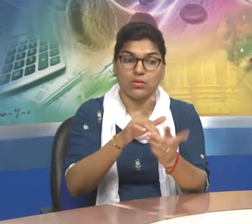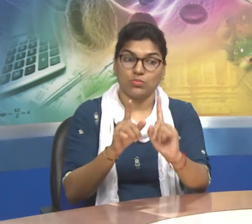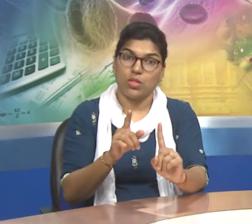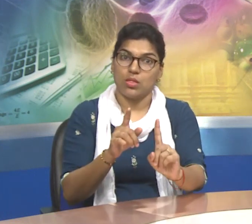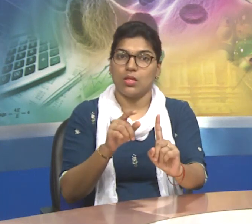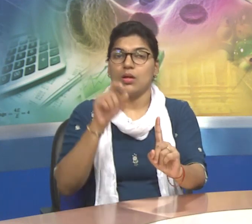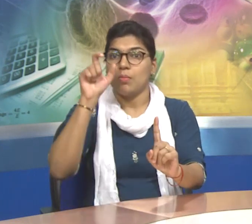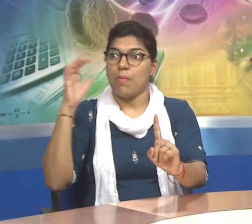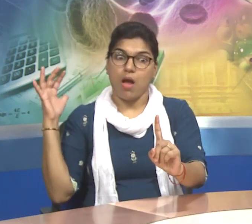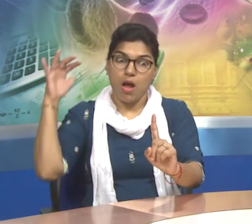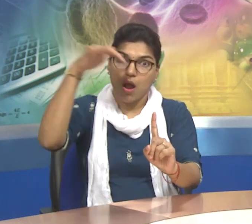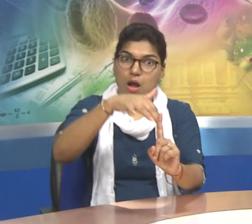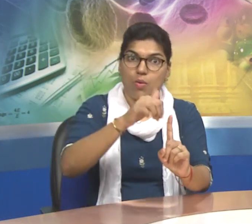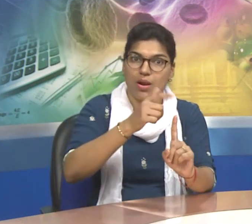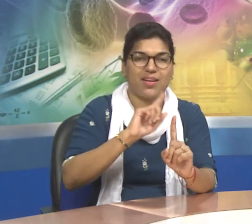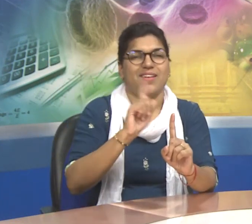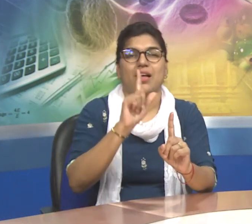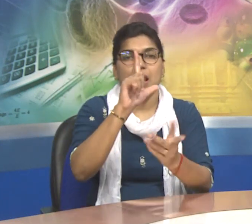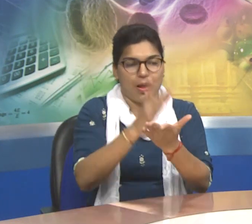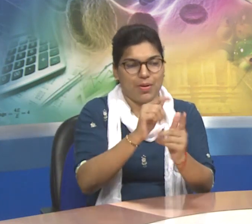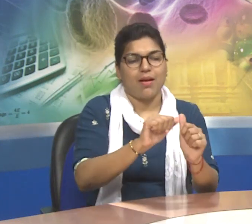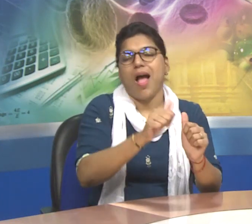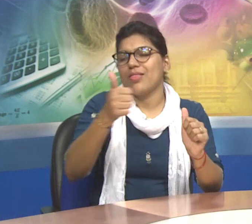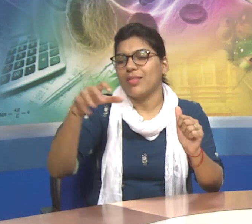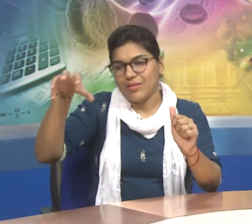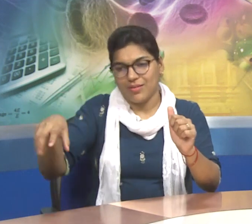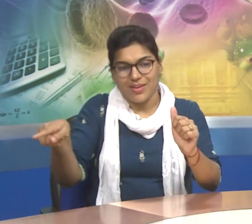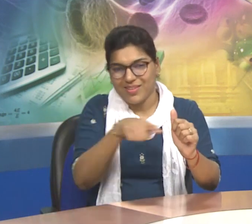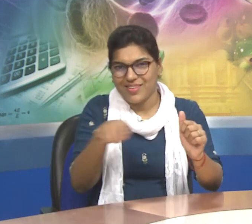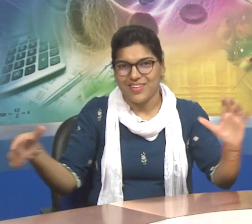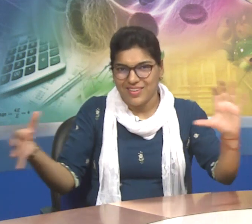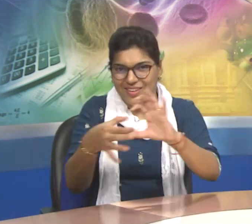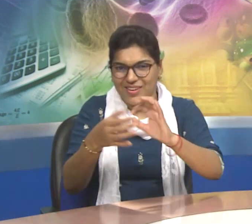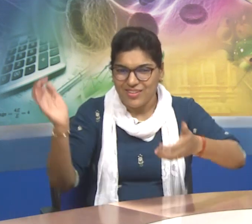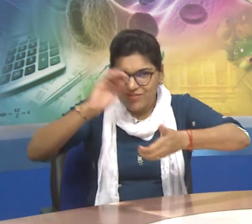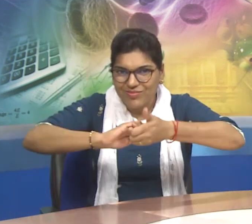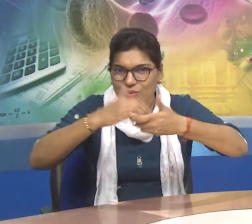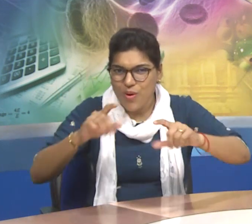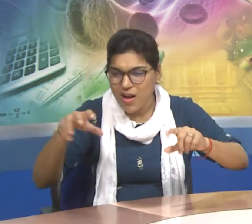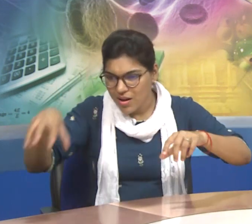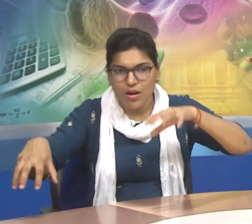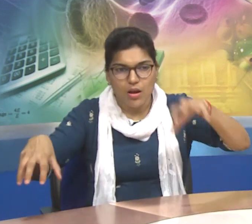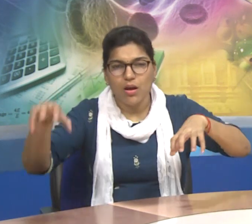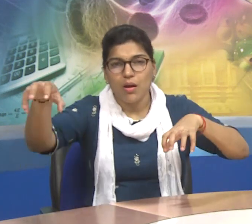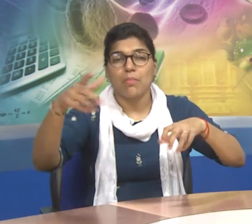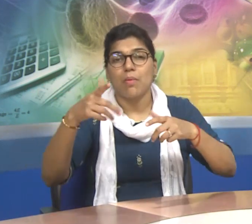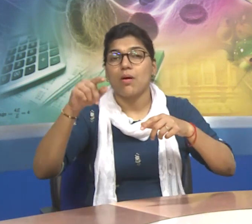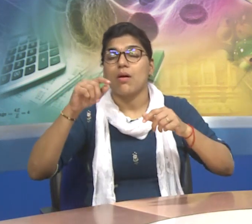Resource sharing is also an attempt by libraries to share information resources and